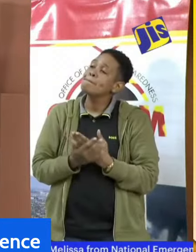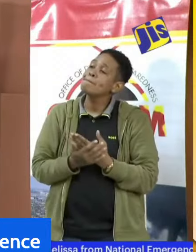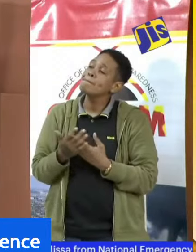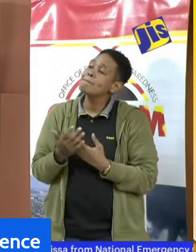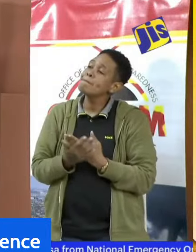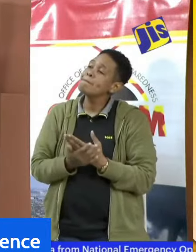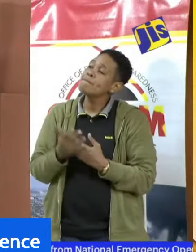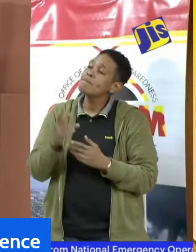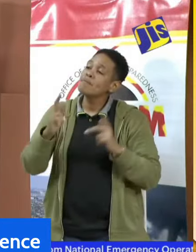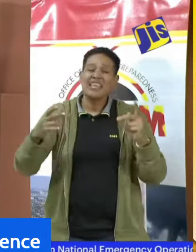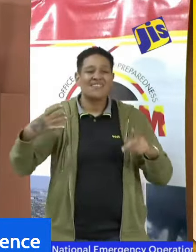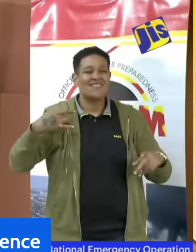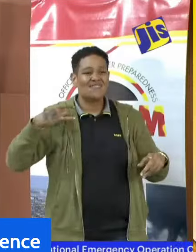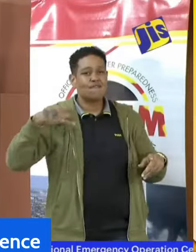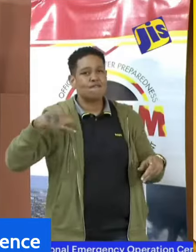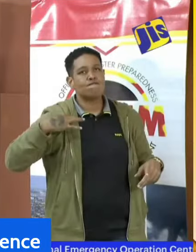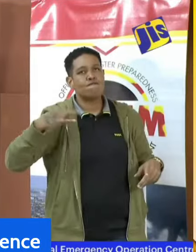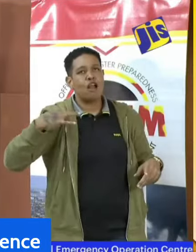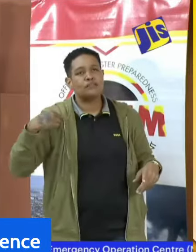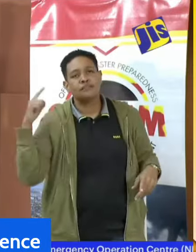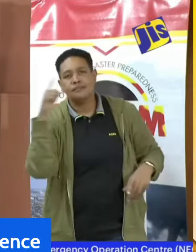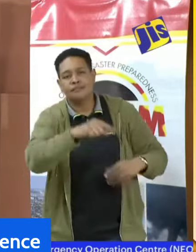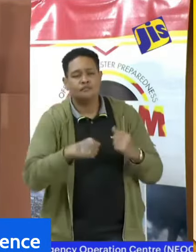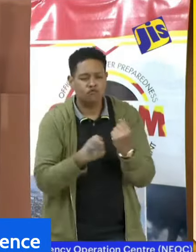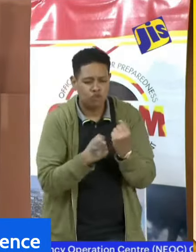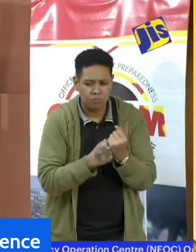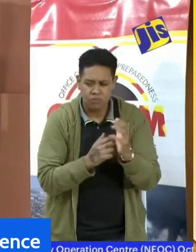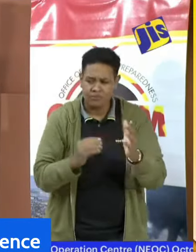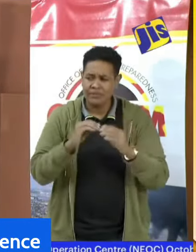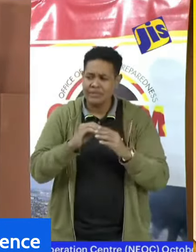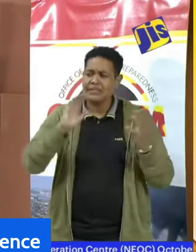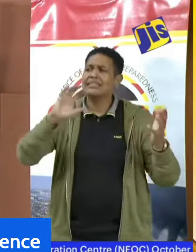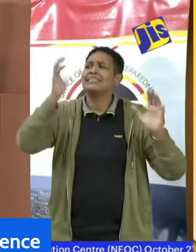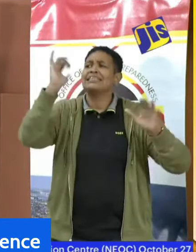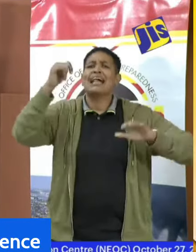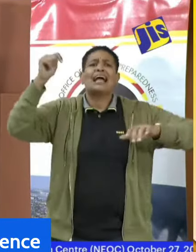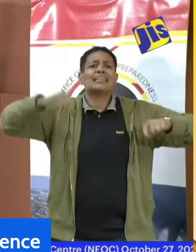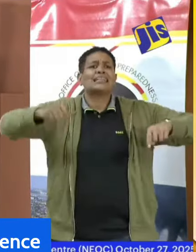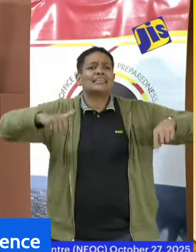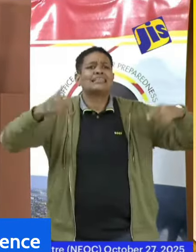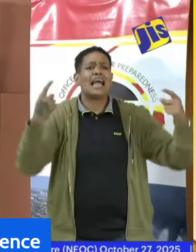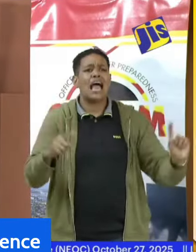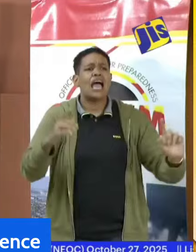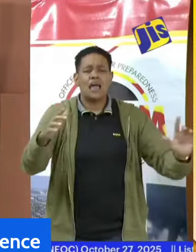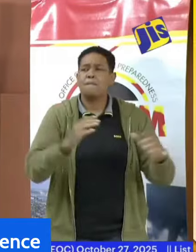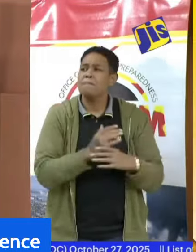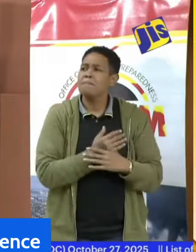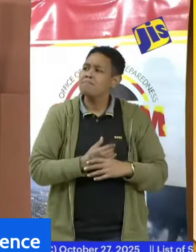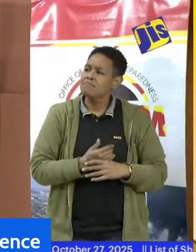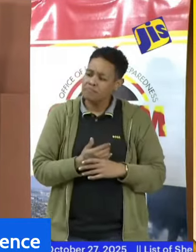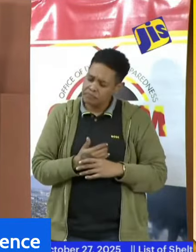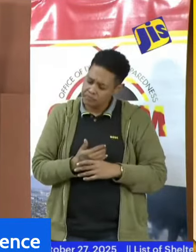persons volunteering to give support. So in disasters of this kind, because of who we